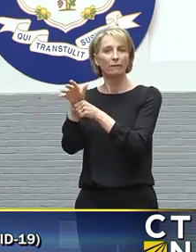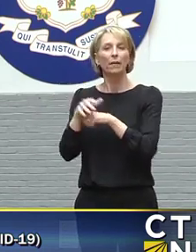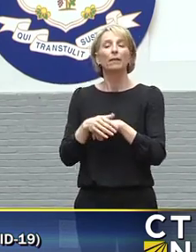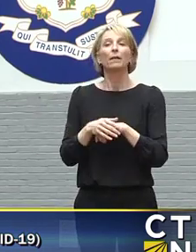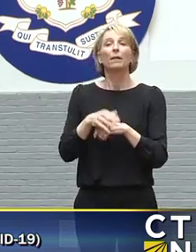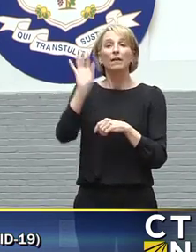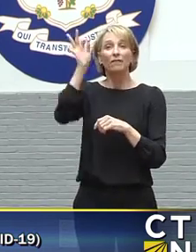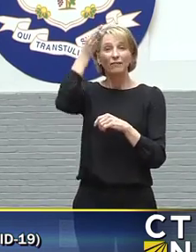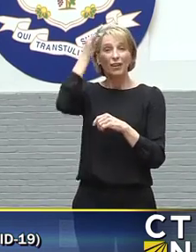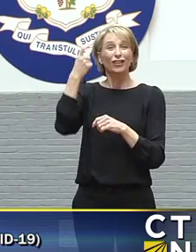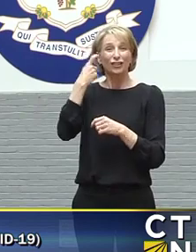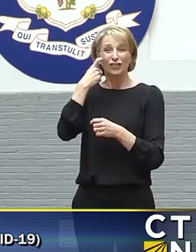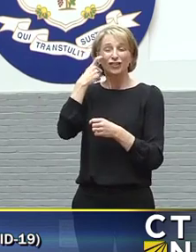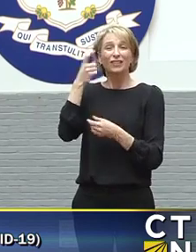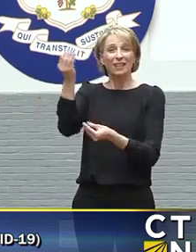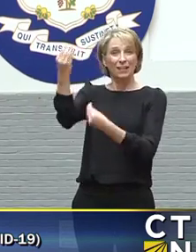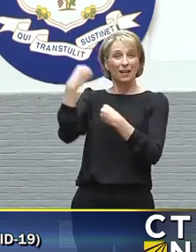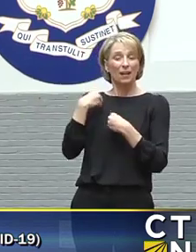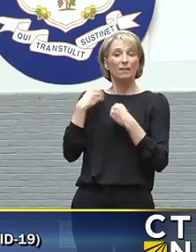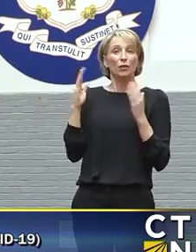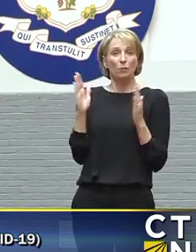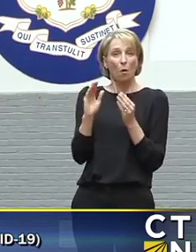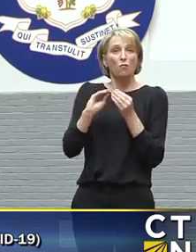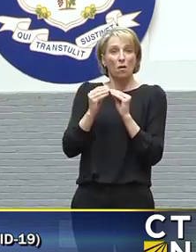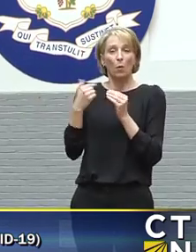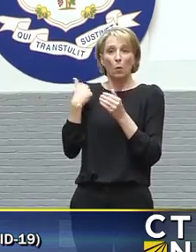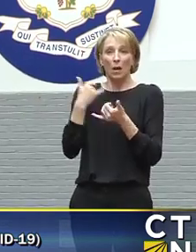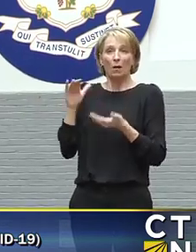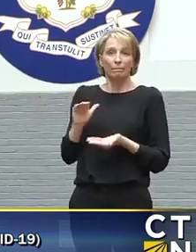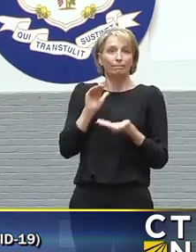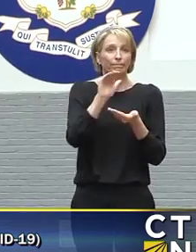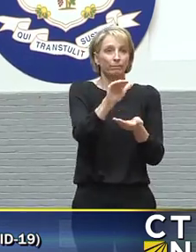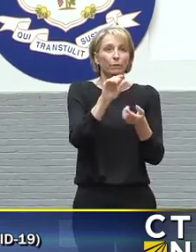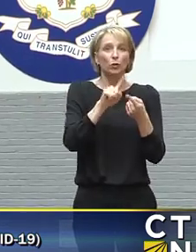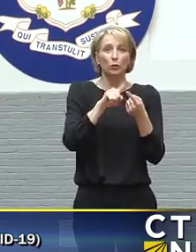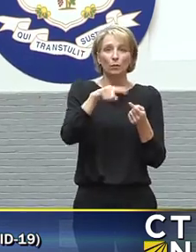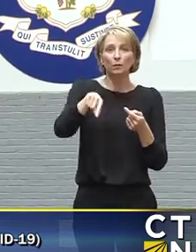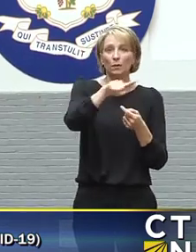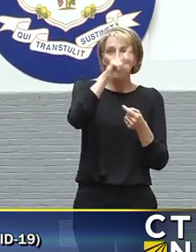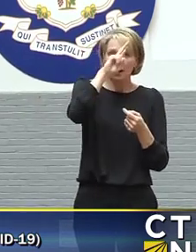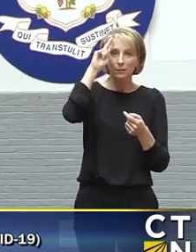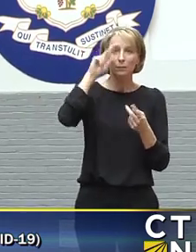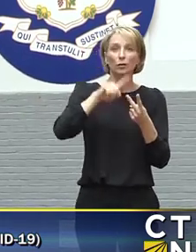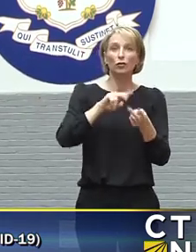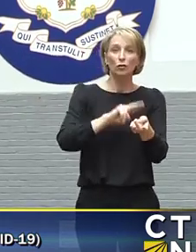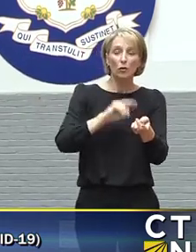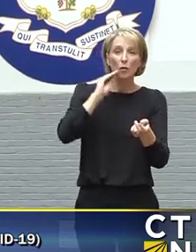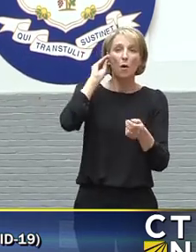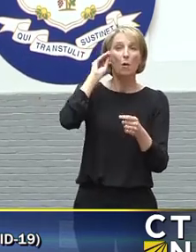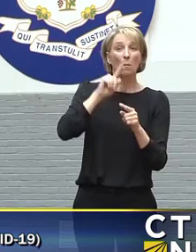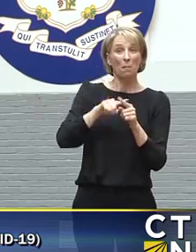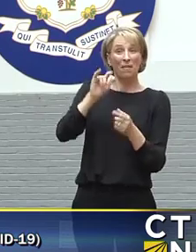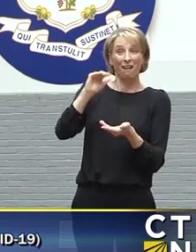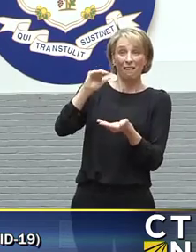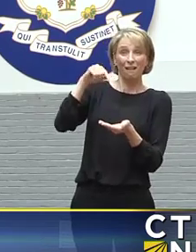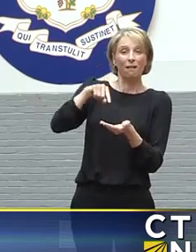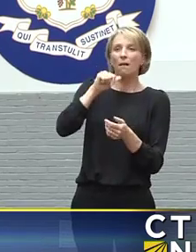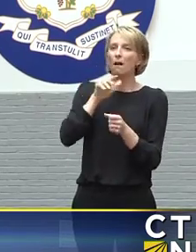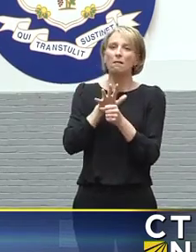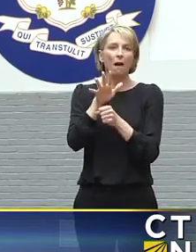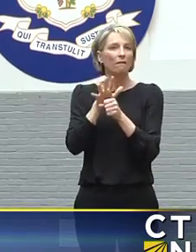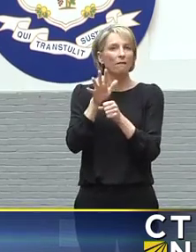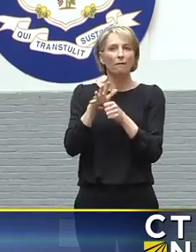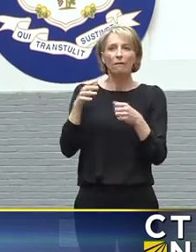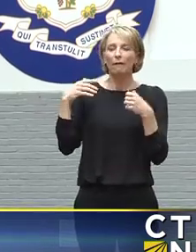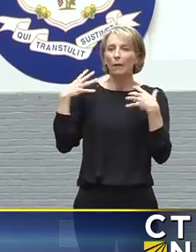from the feds. We're getting that distributed now to our hospitals and nursing homes, but we have a long way to go there. I want to tell, if